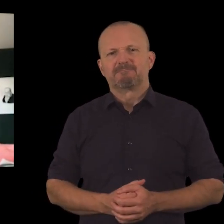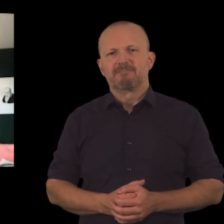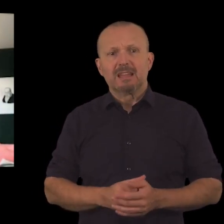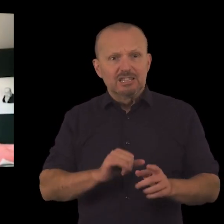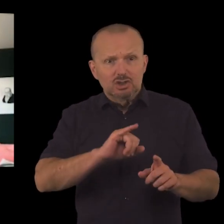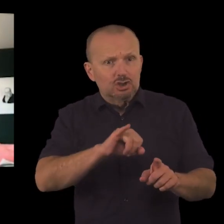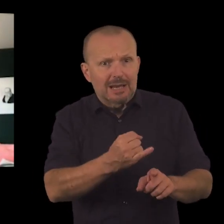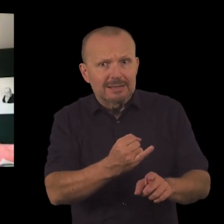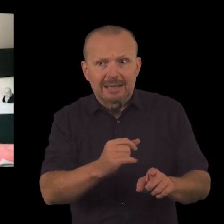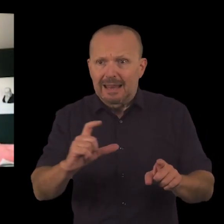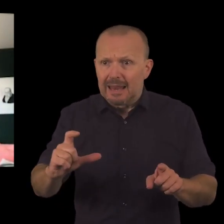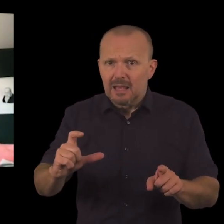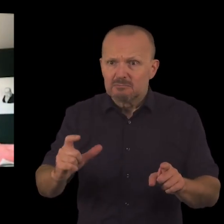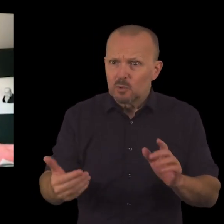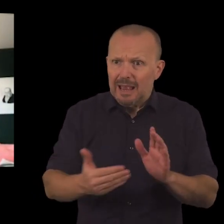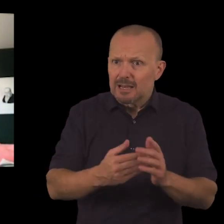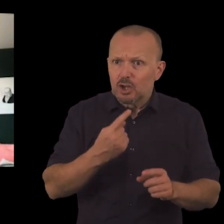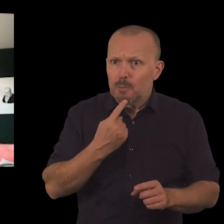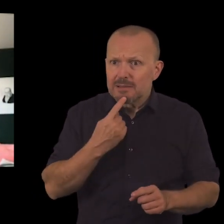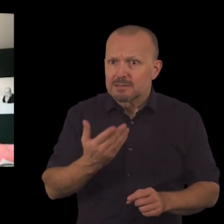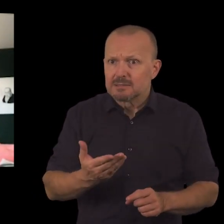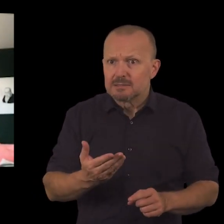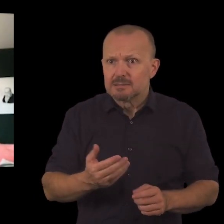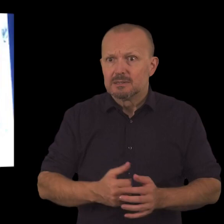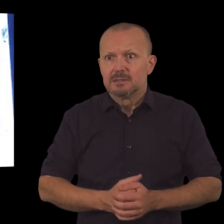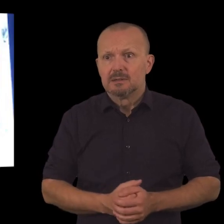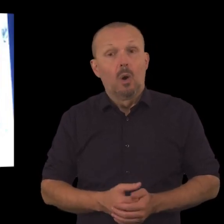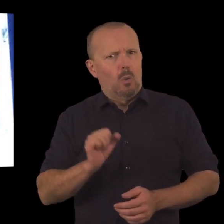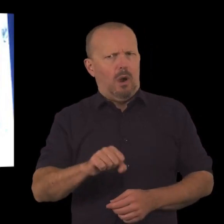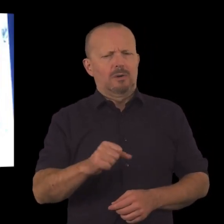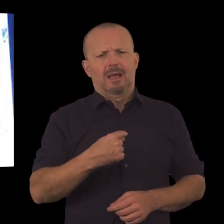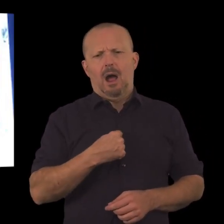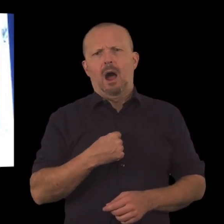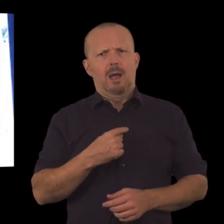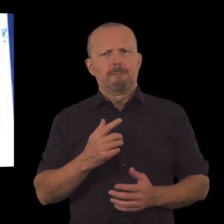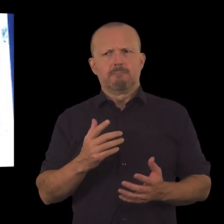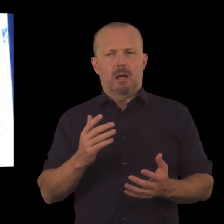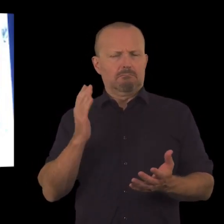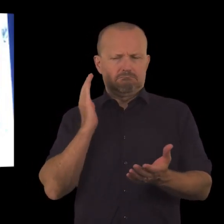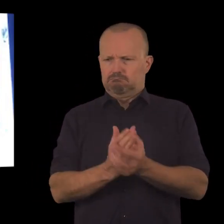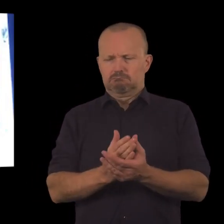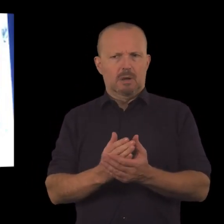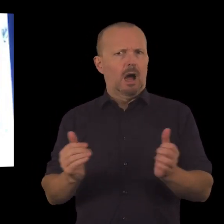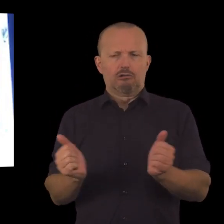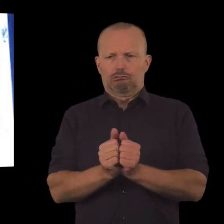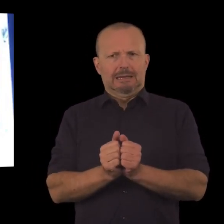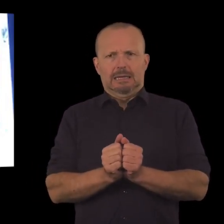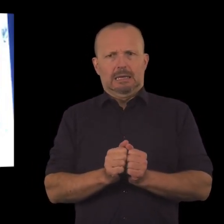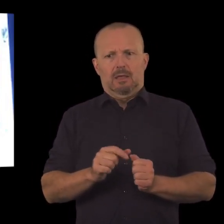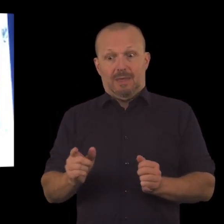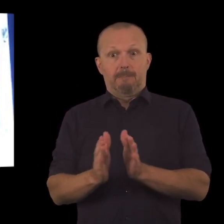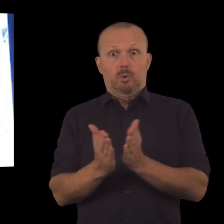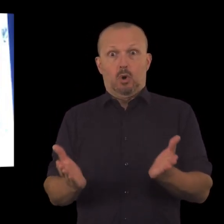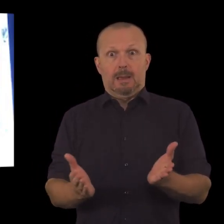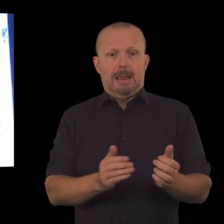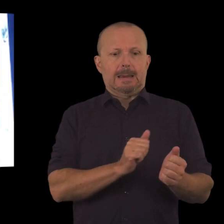Janet and Claire, you're both, any comments you'd like to make on that? Well, I'd absolutely back you up on